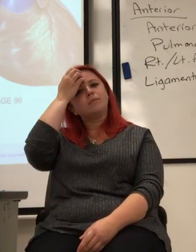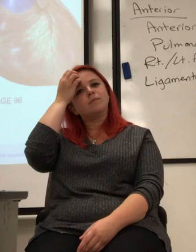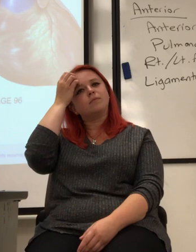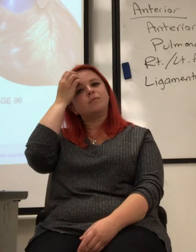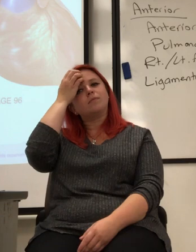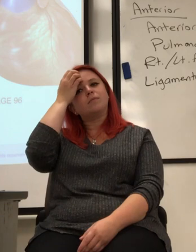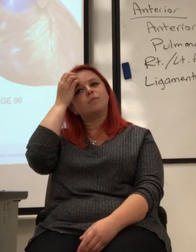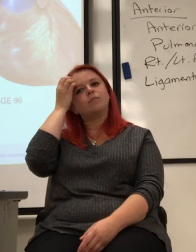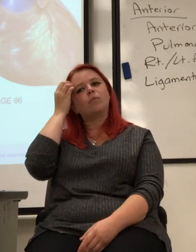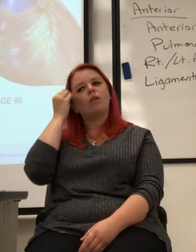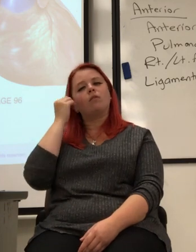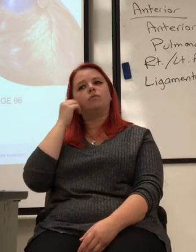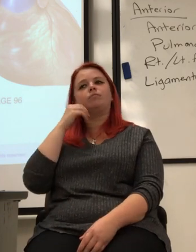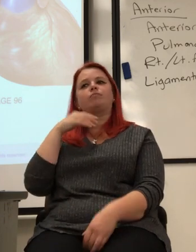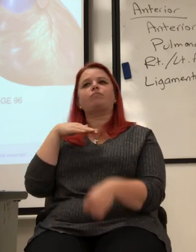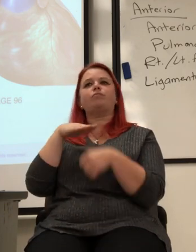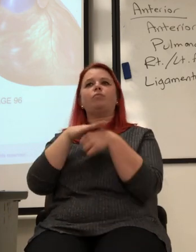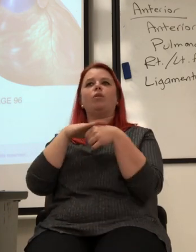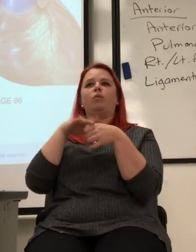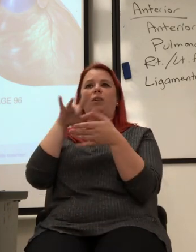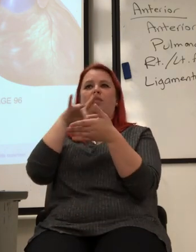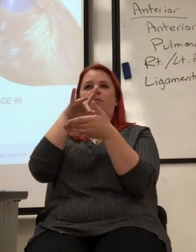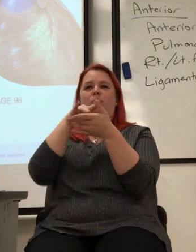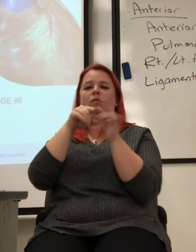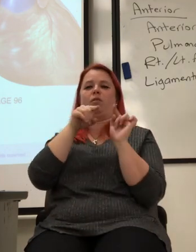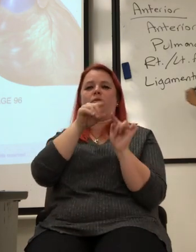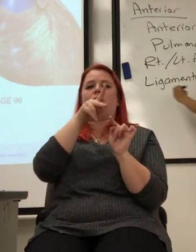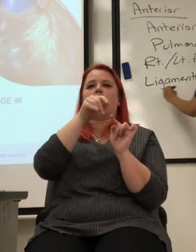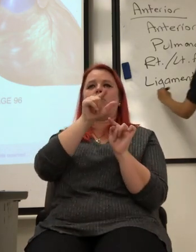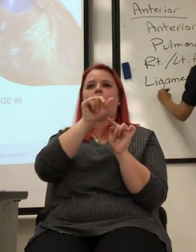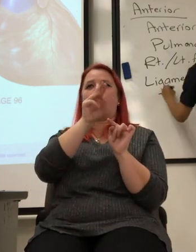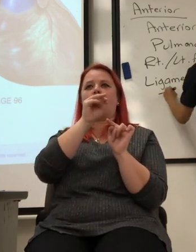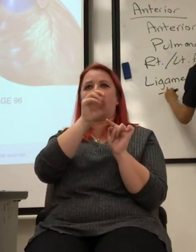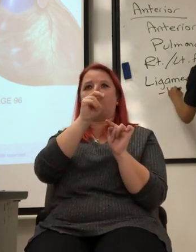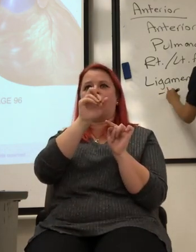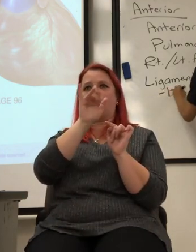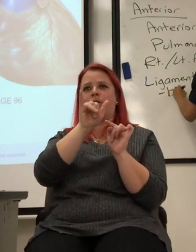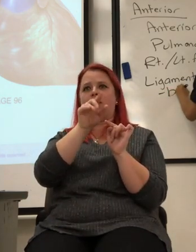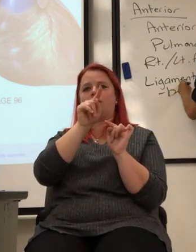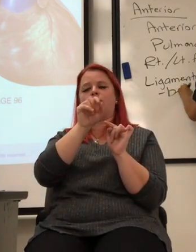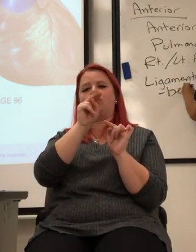It's between pulmonary trunk and aorta.